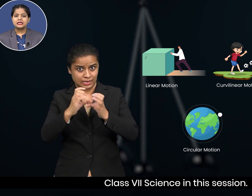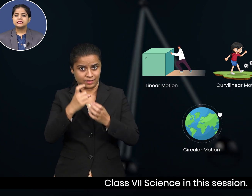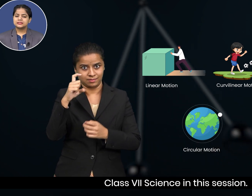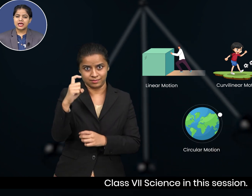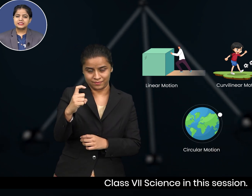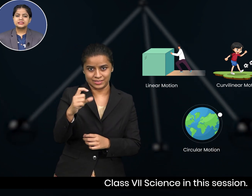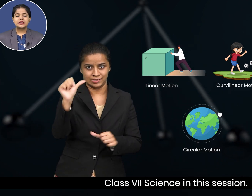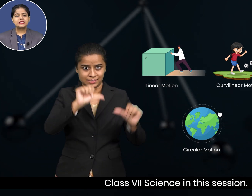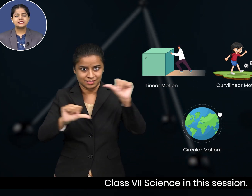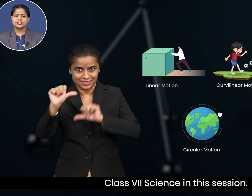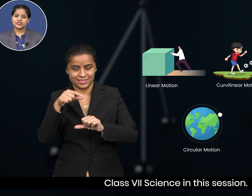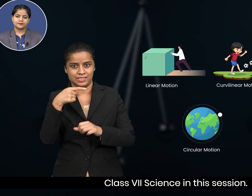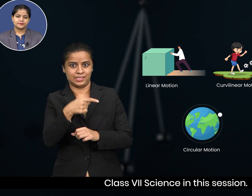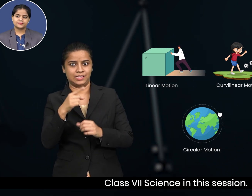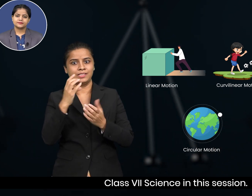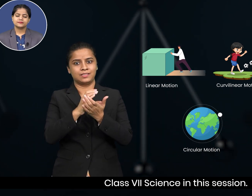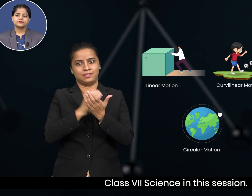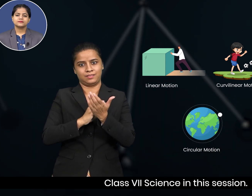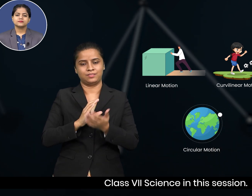7, Science in this session.